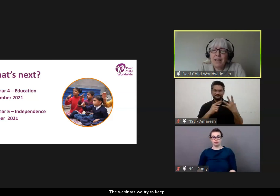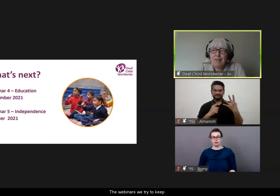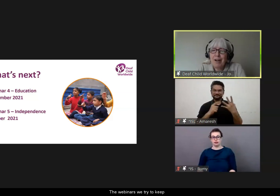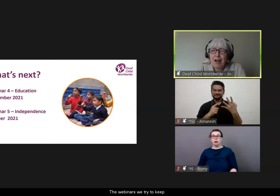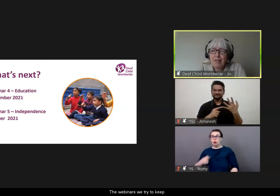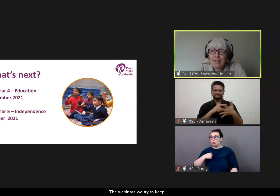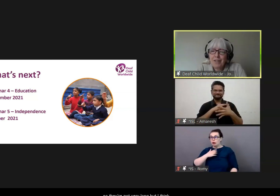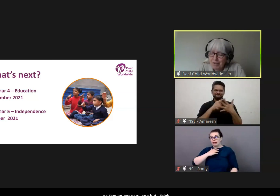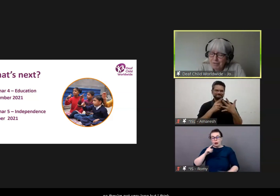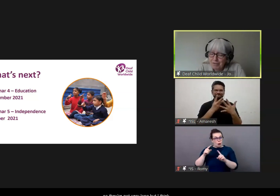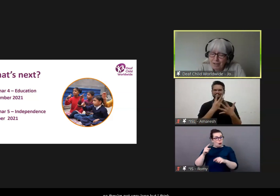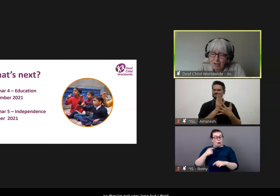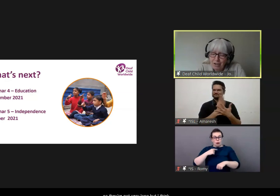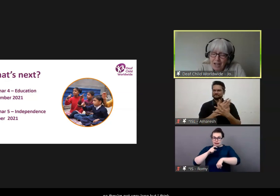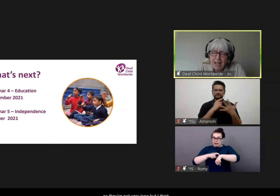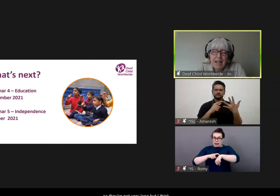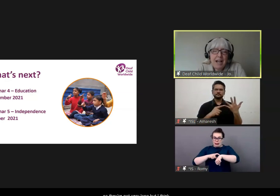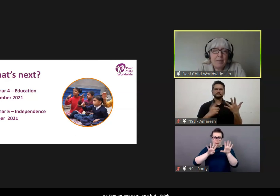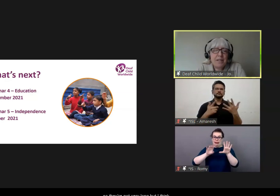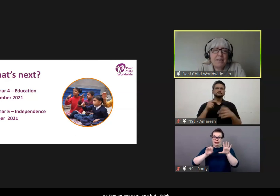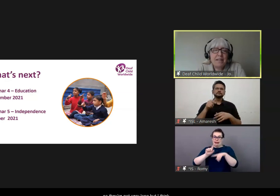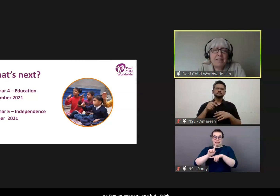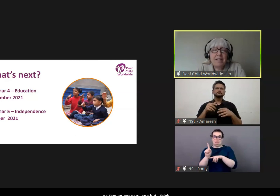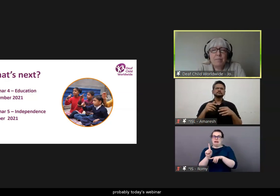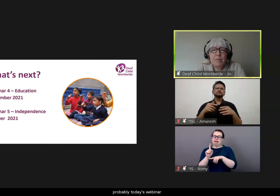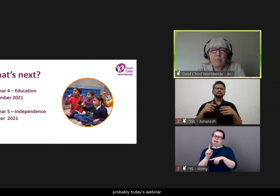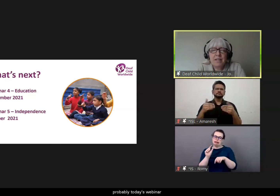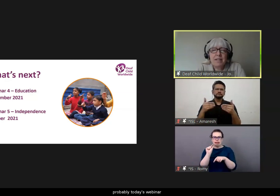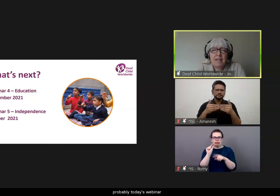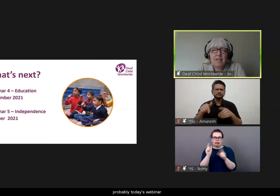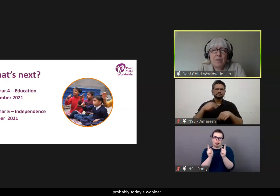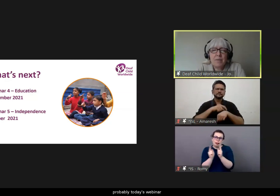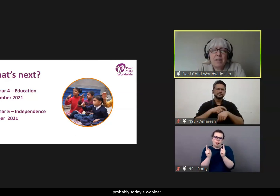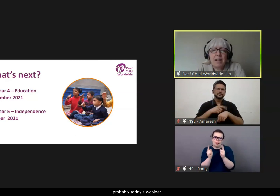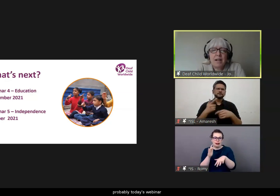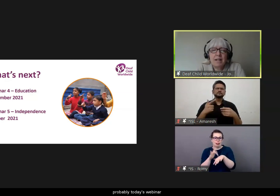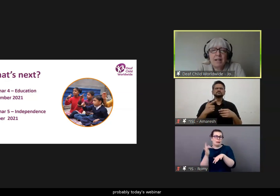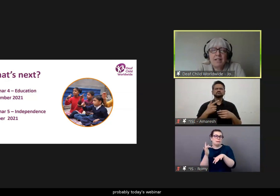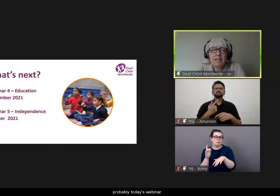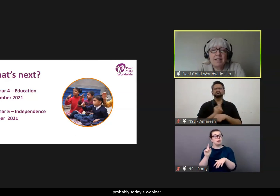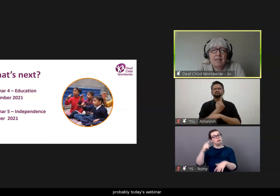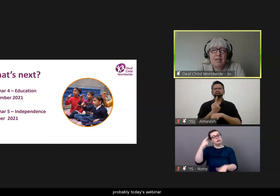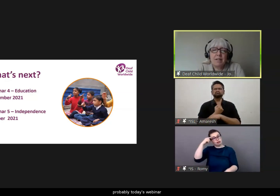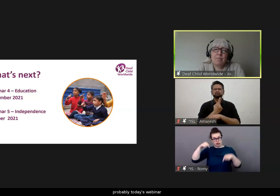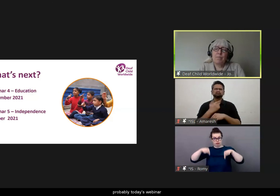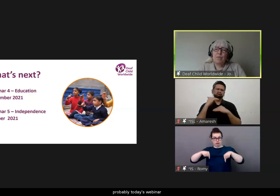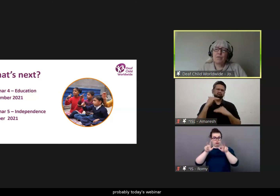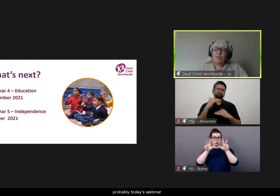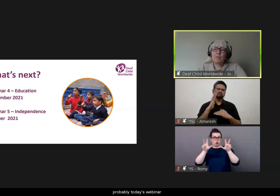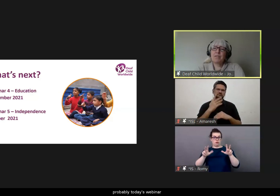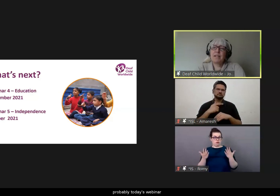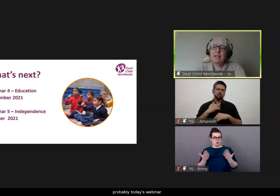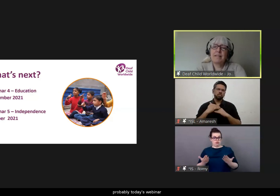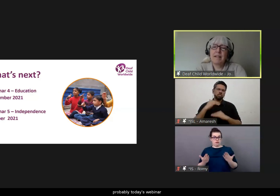to an hour and a half, so they're not very long. But I think probably today's webinar highlights as more